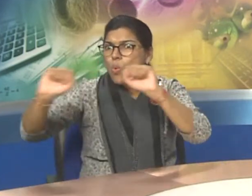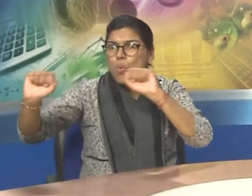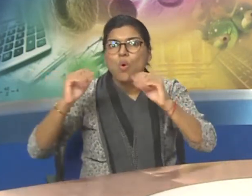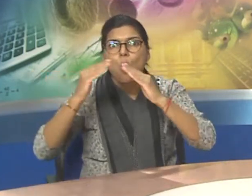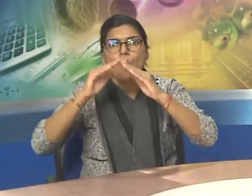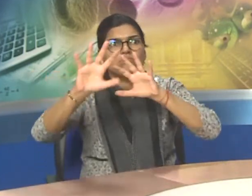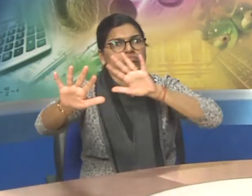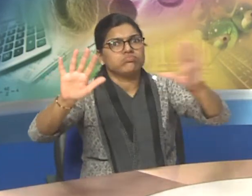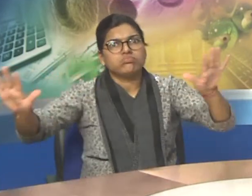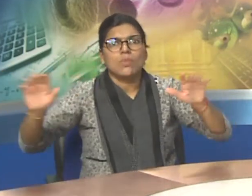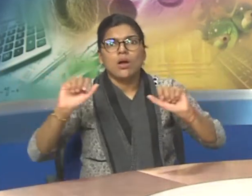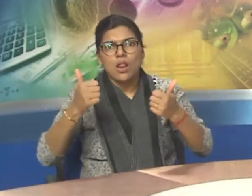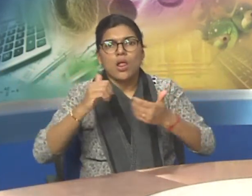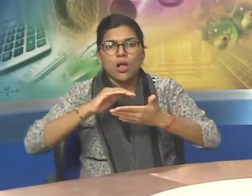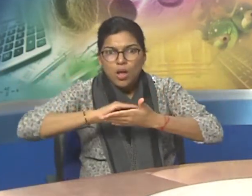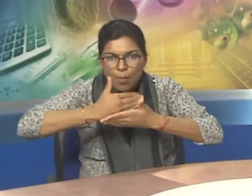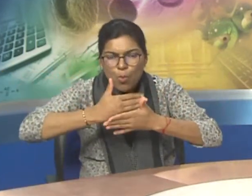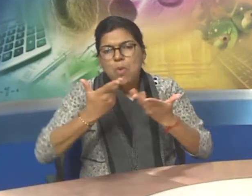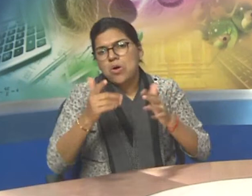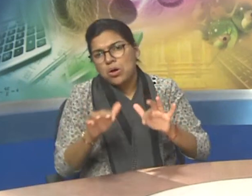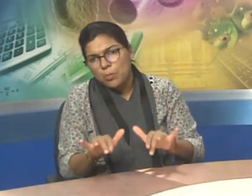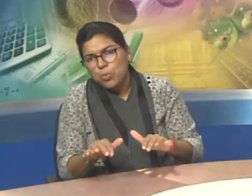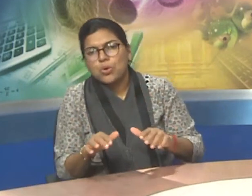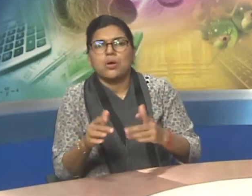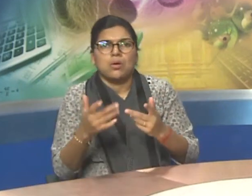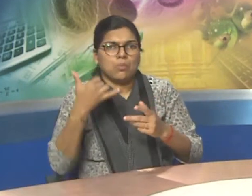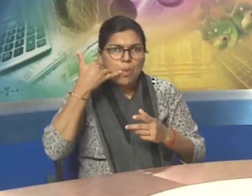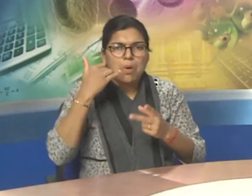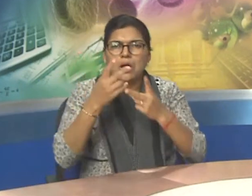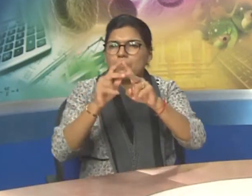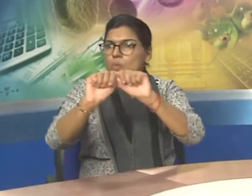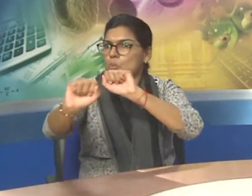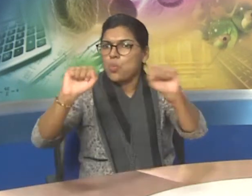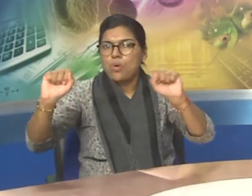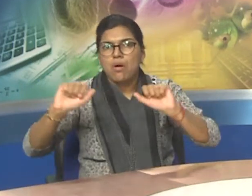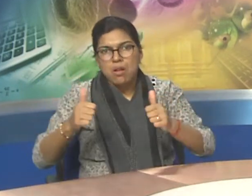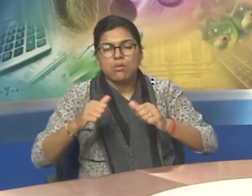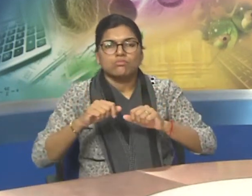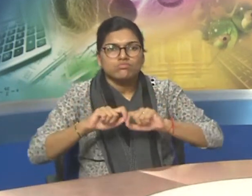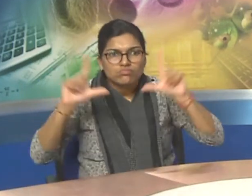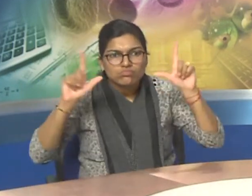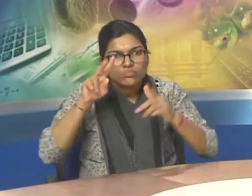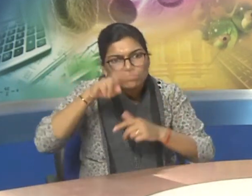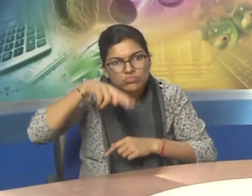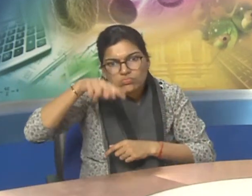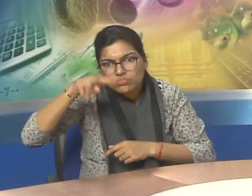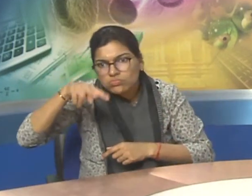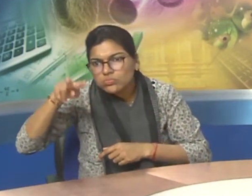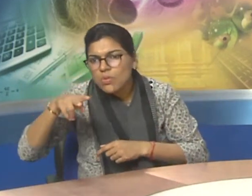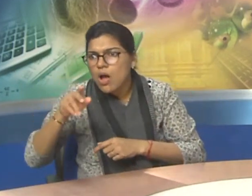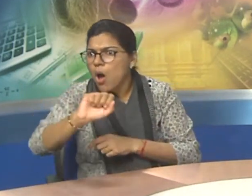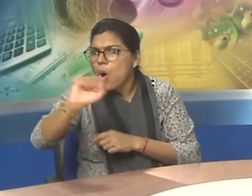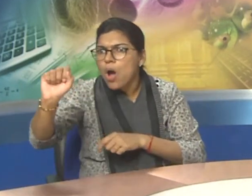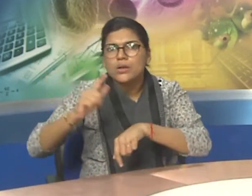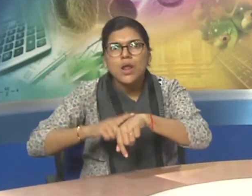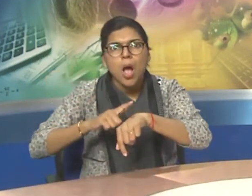save our time. Just by one click, we can use the library in the laptop, in the mobile, on the desktop